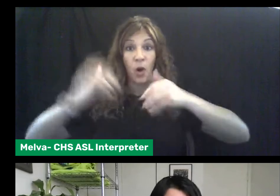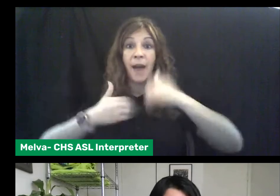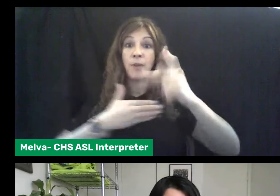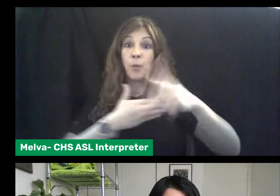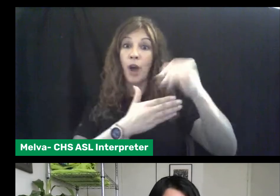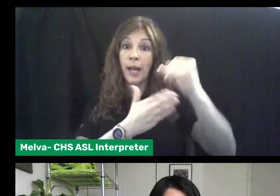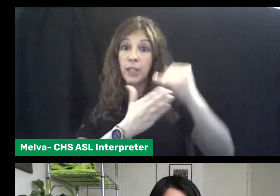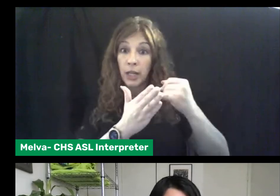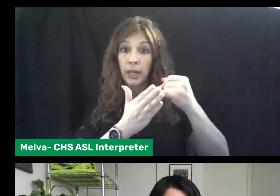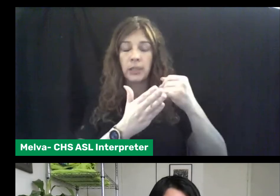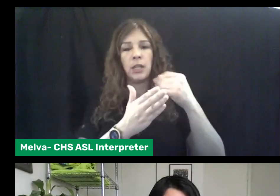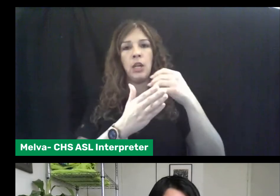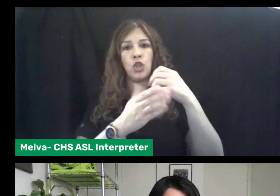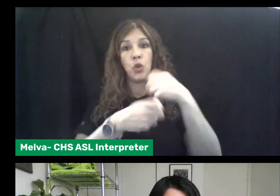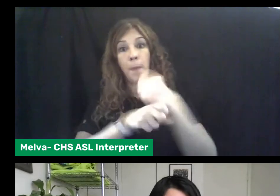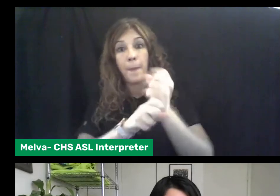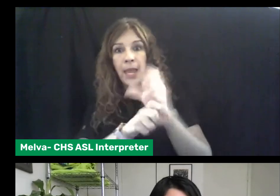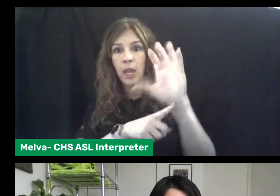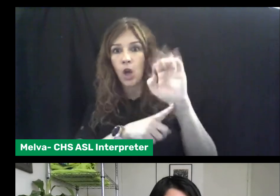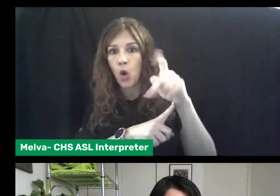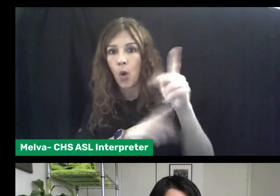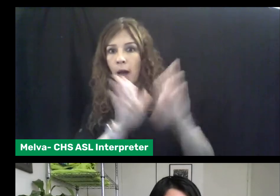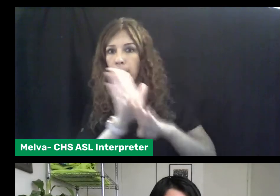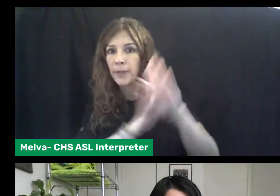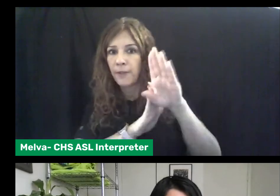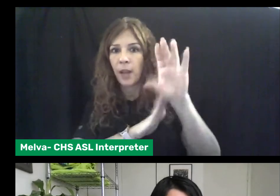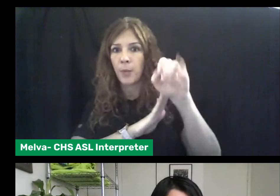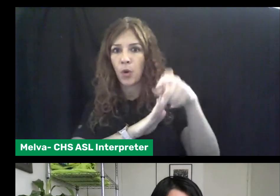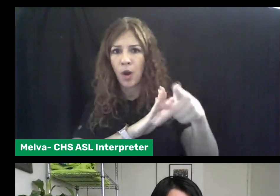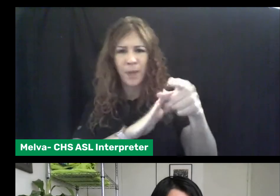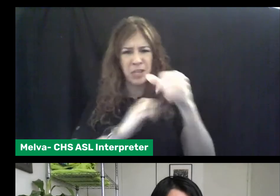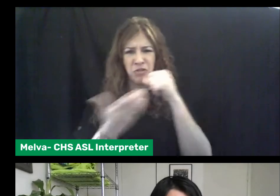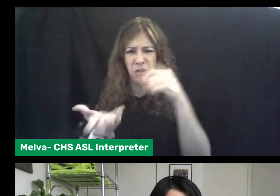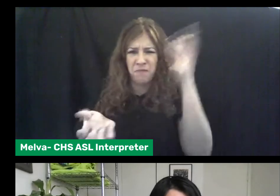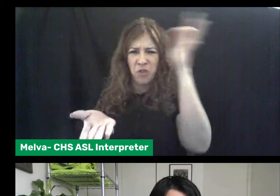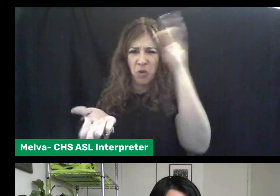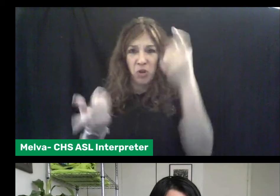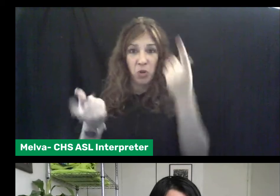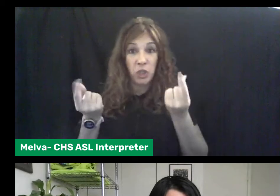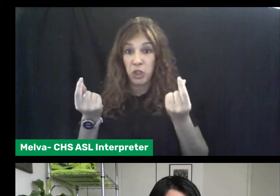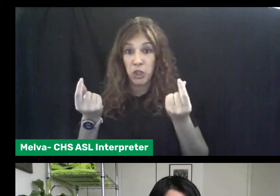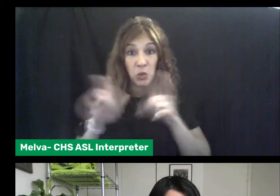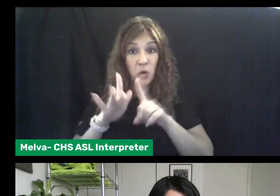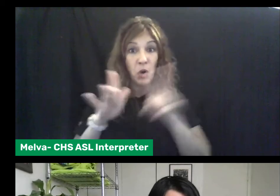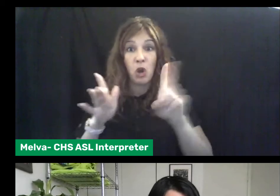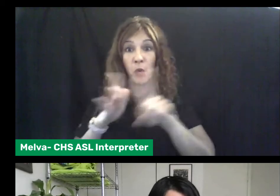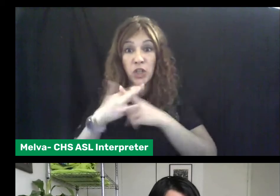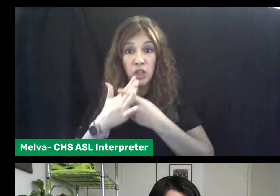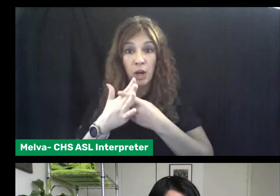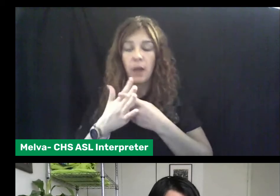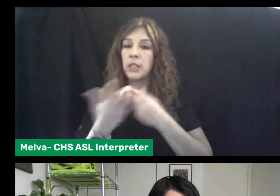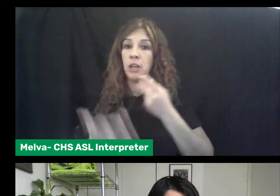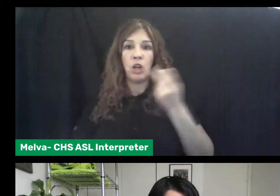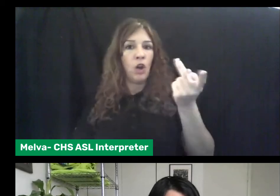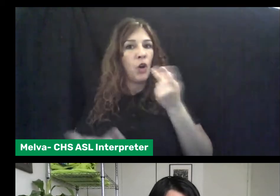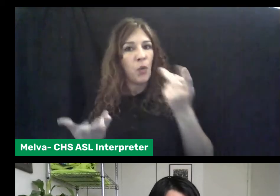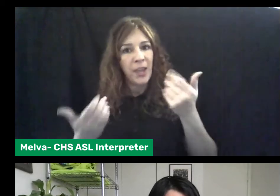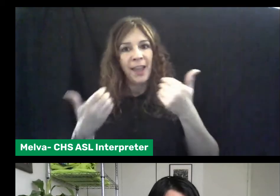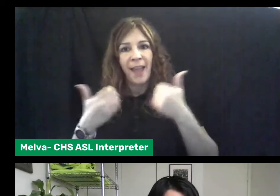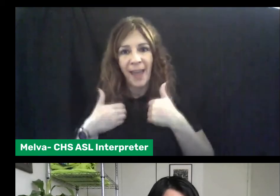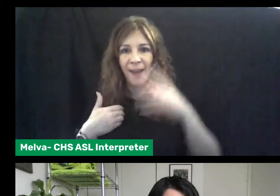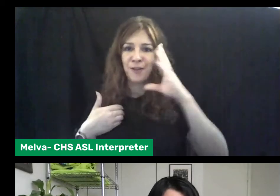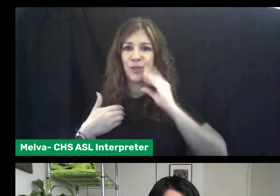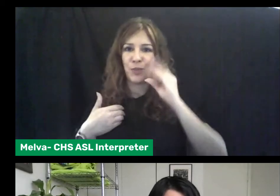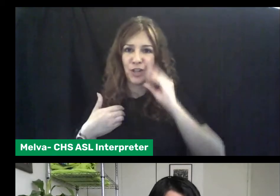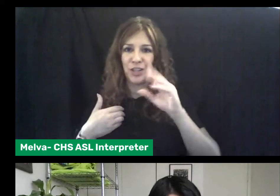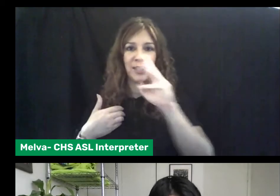para hacer una cooperativa y no tiene mucha idea, pues miren, aquí la experiencia de Camil, la experiencia